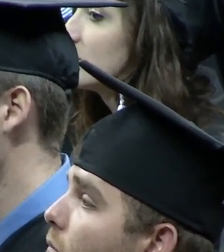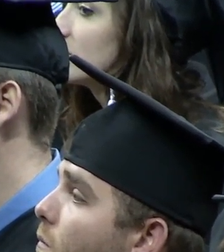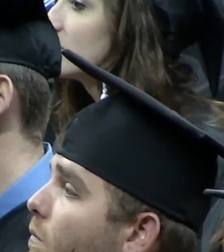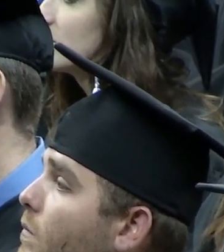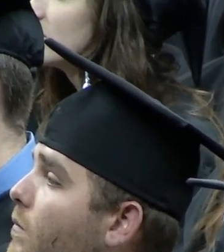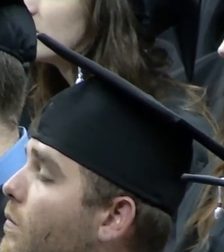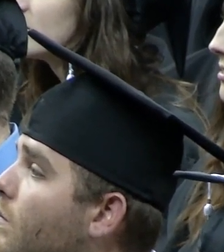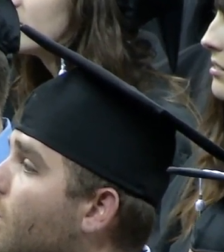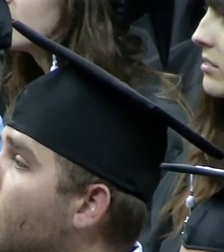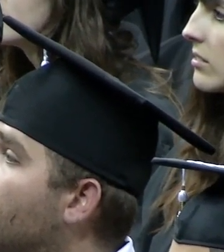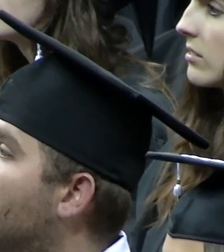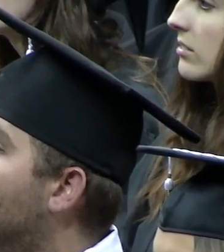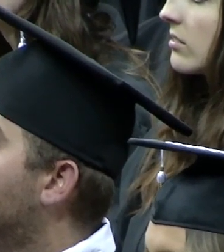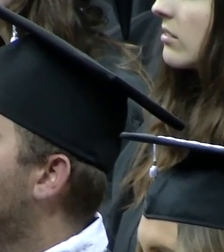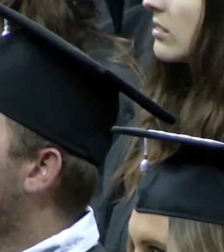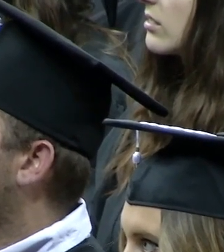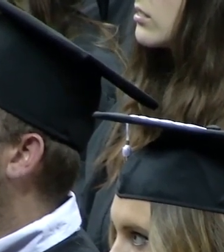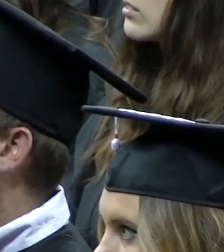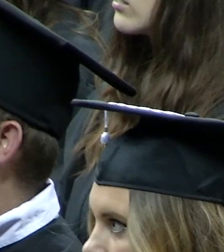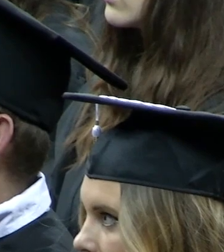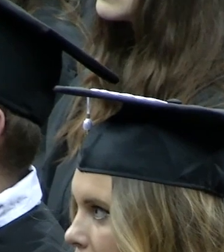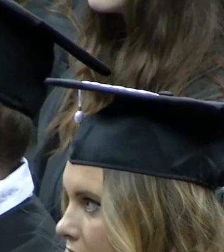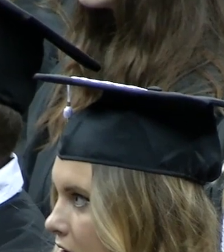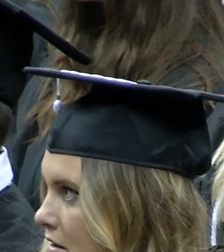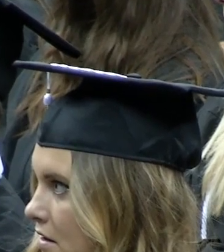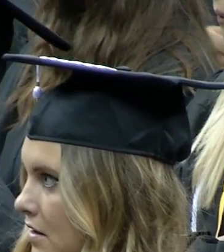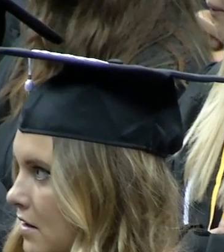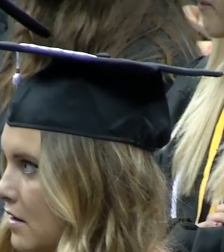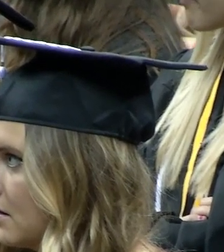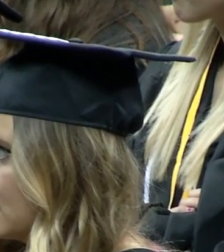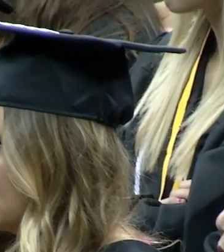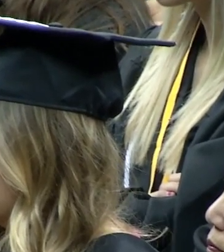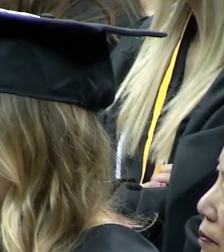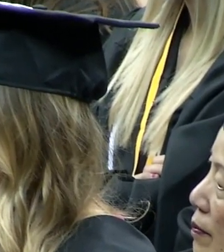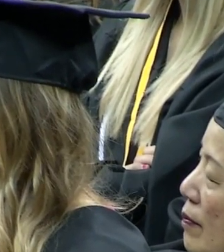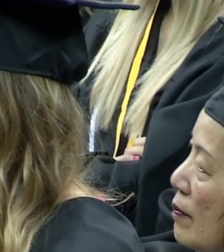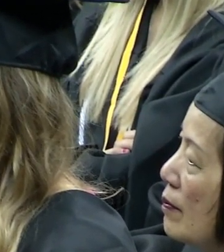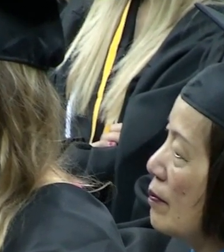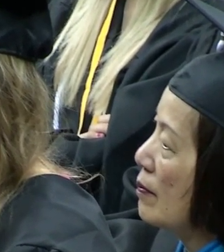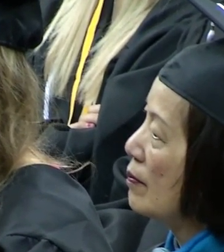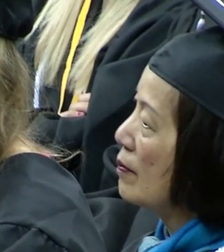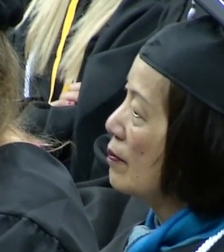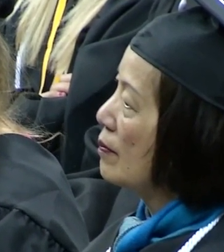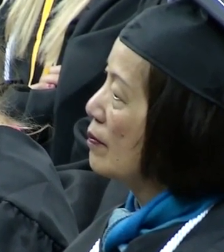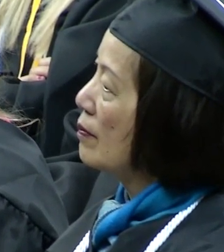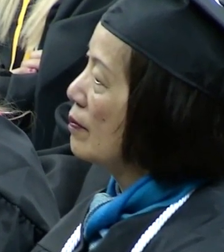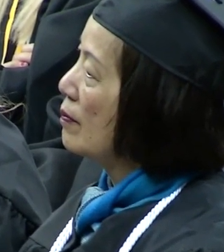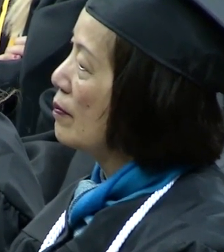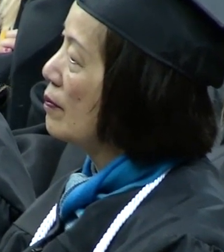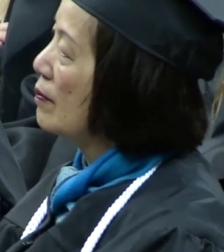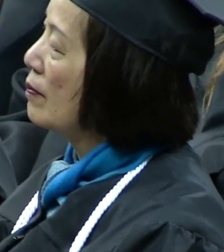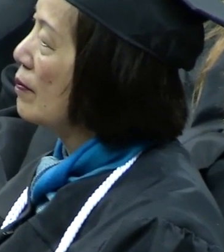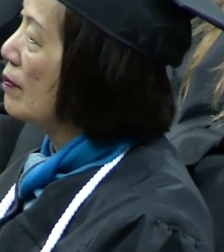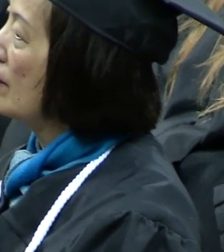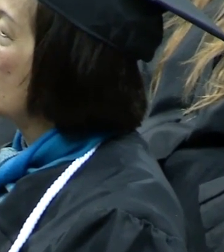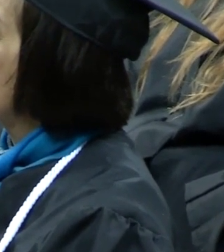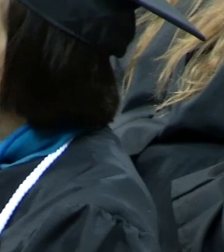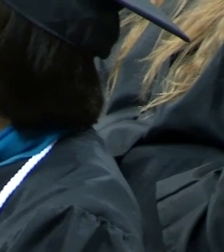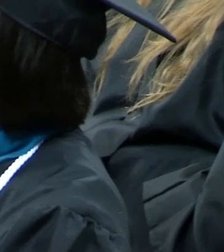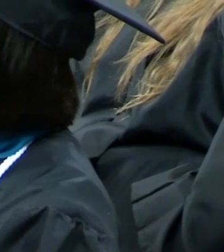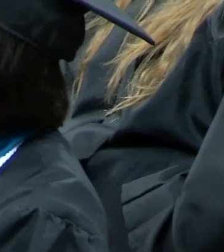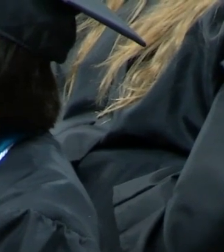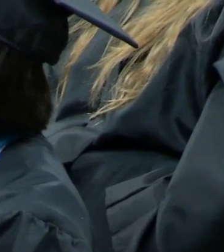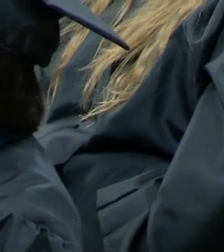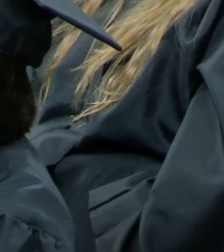since most faculty speeches say the same thing, that is, congratulations, we're proud of you, good luck, I thought I'd give you something a bit more